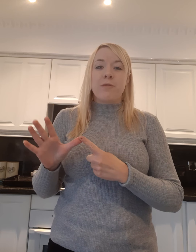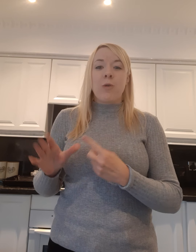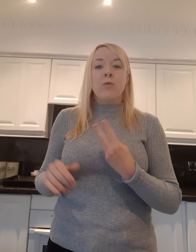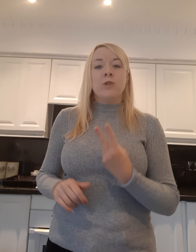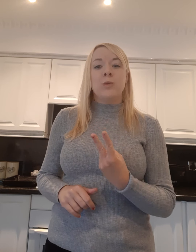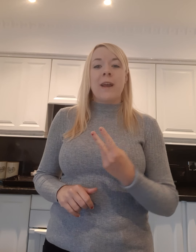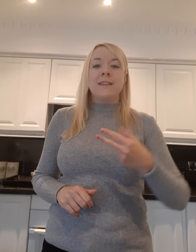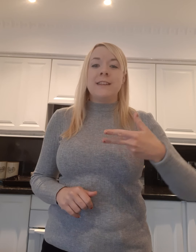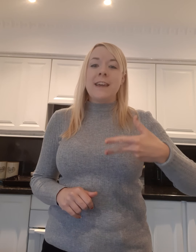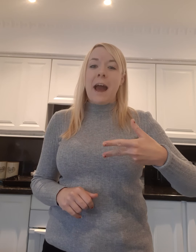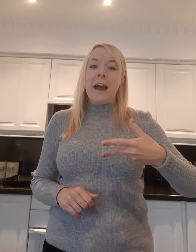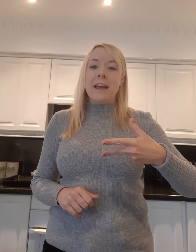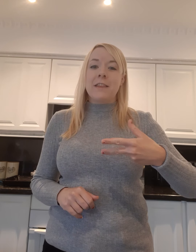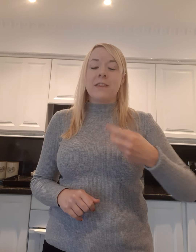April 28th,